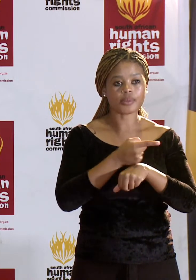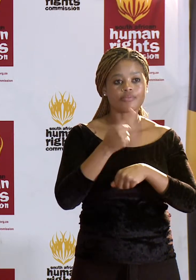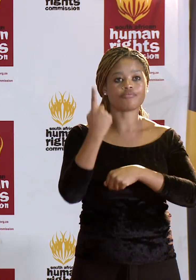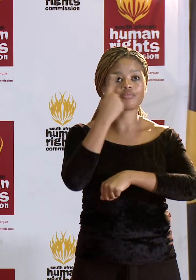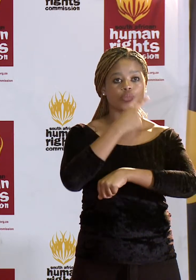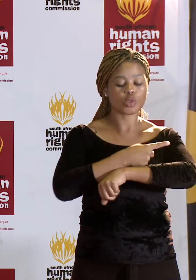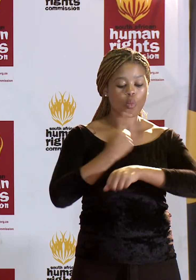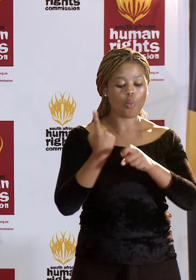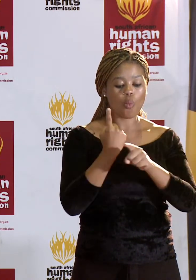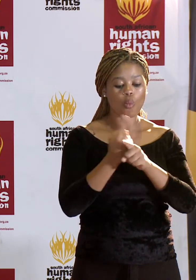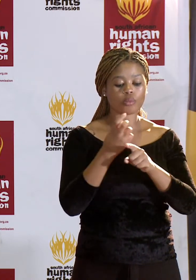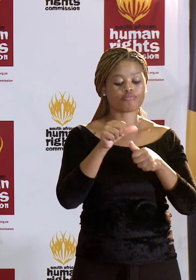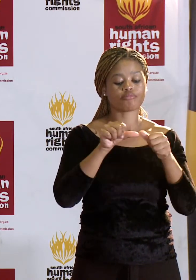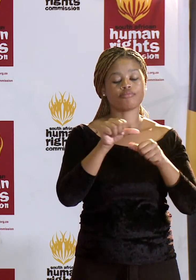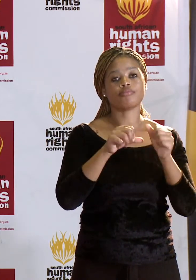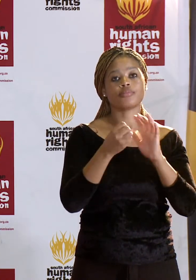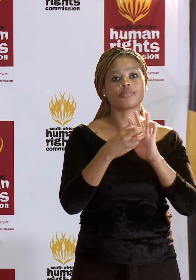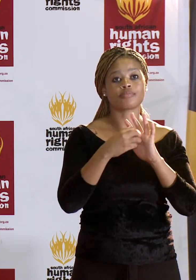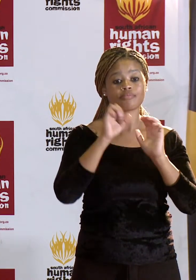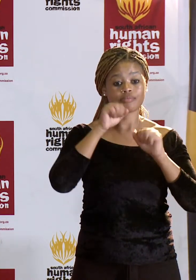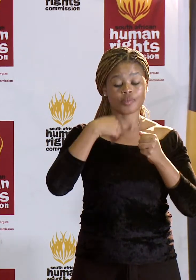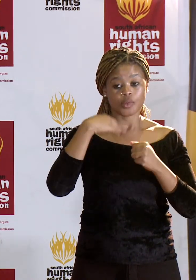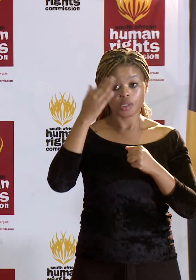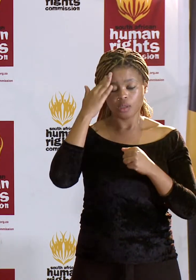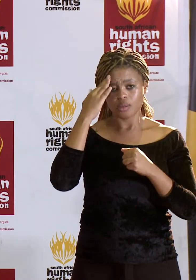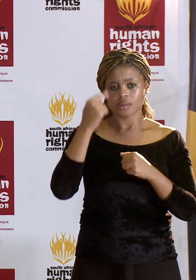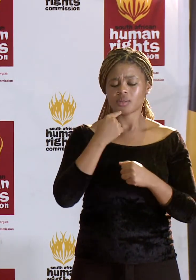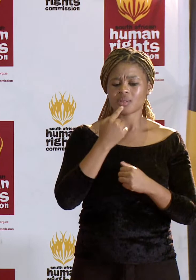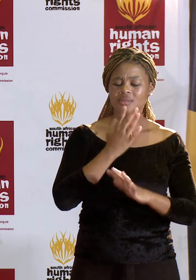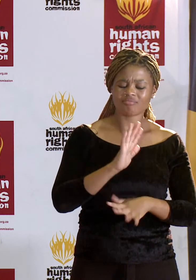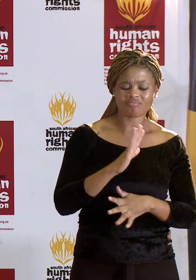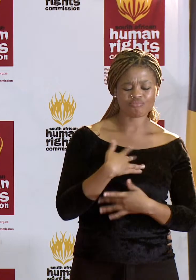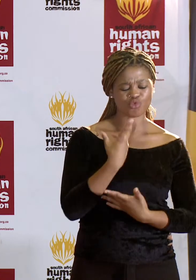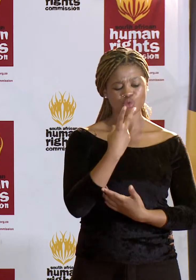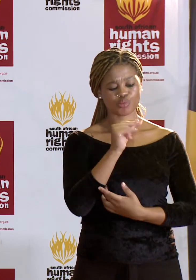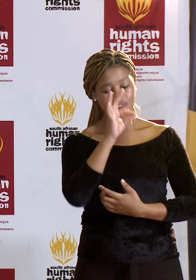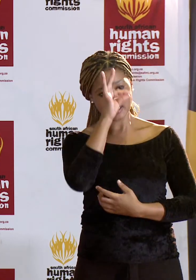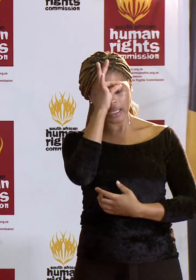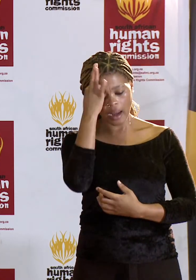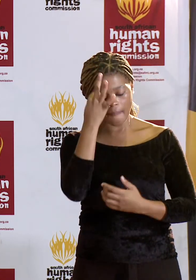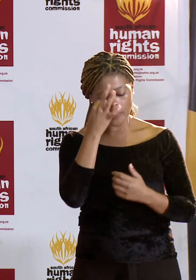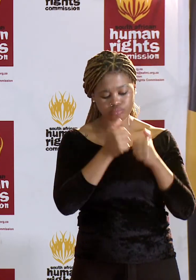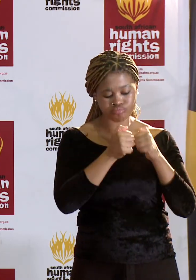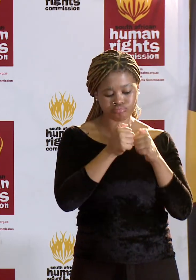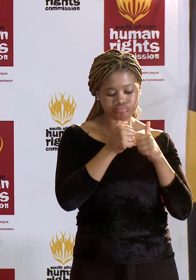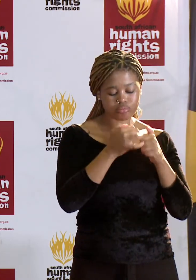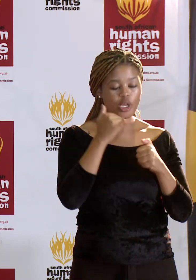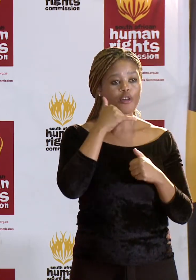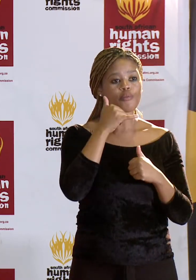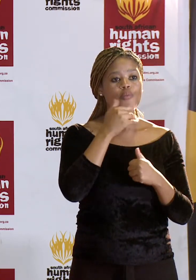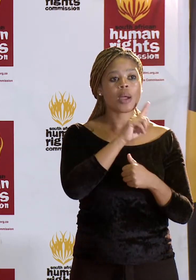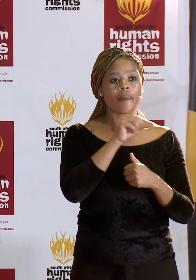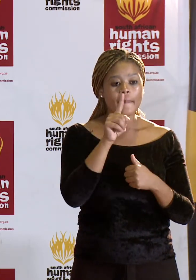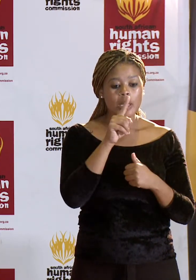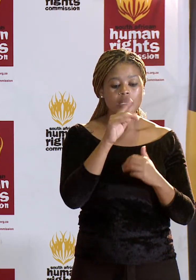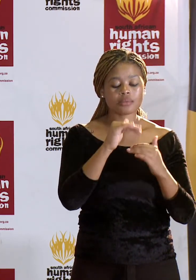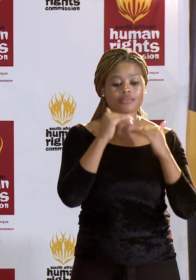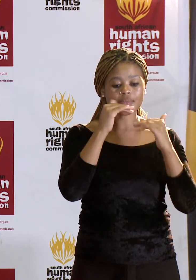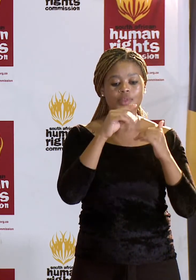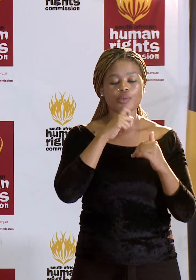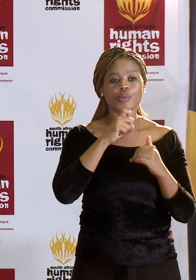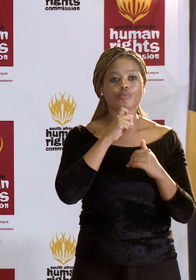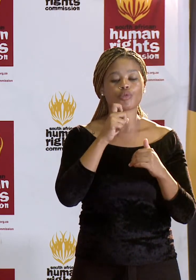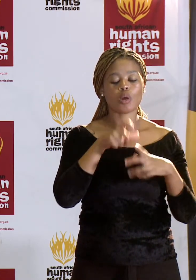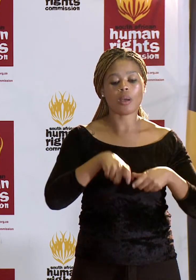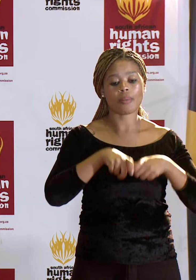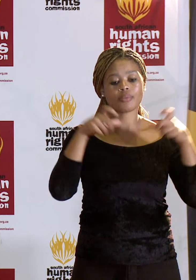social media. Right? I know you have those friends who say, no, I only spend 20 minutes and then I lock my phone. But that's what the average is saying. We use a